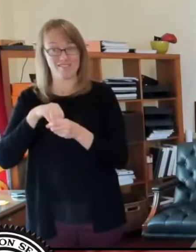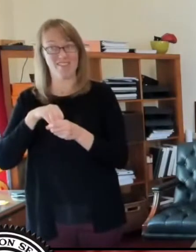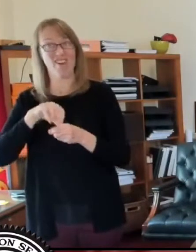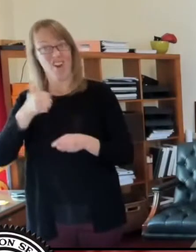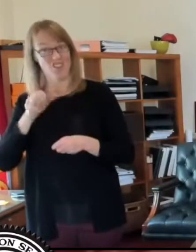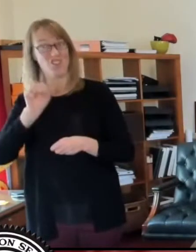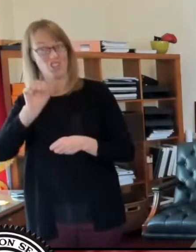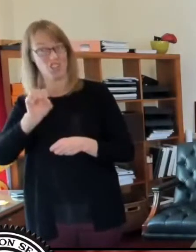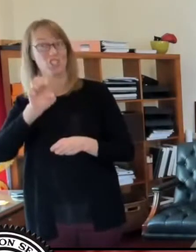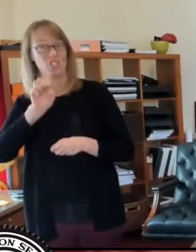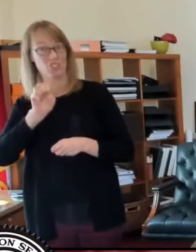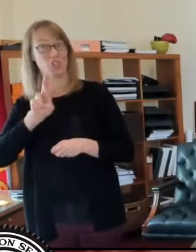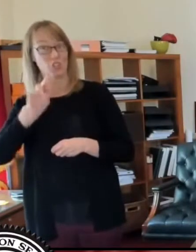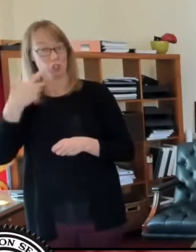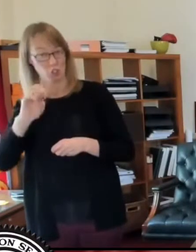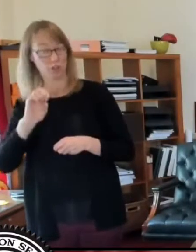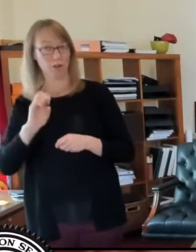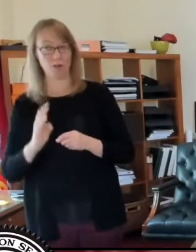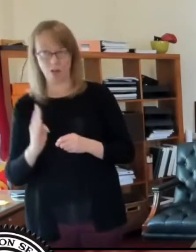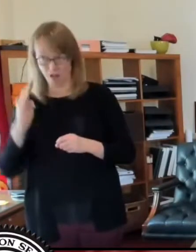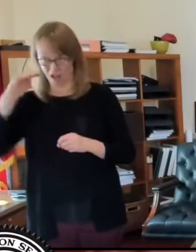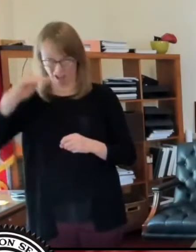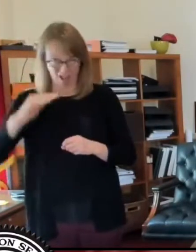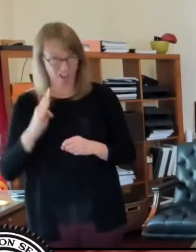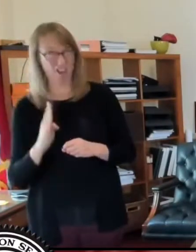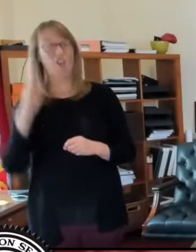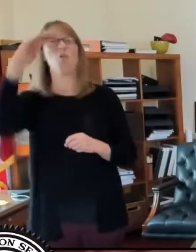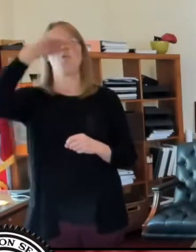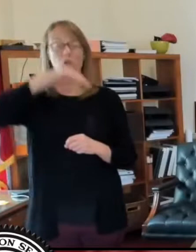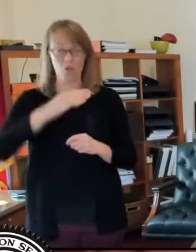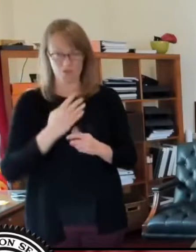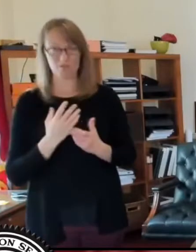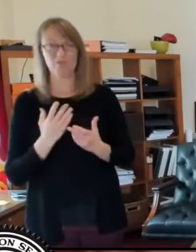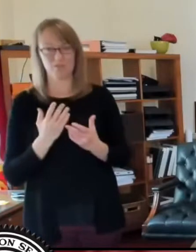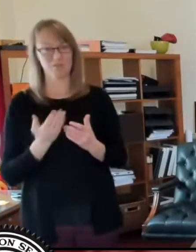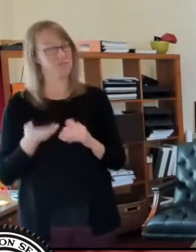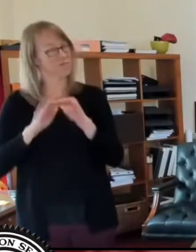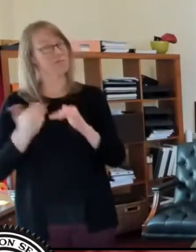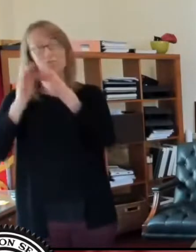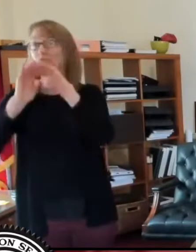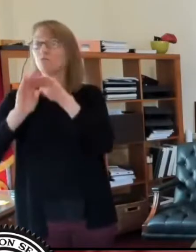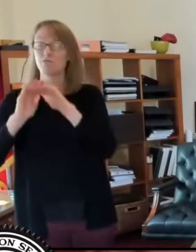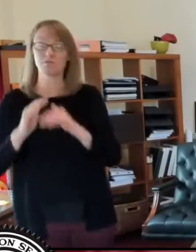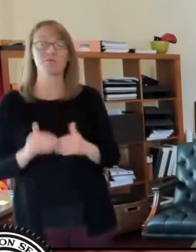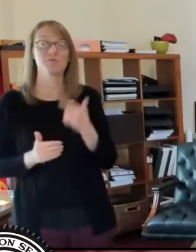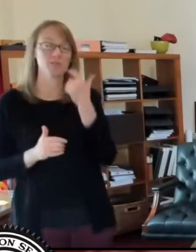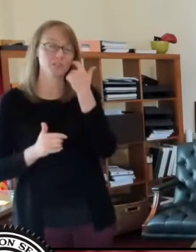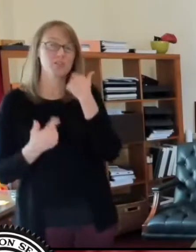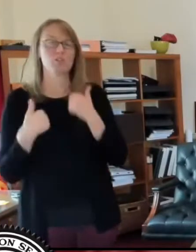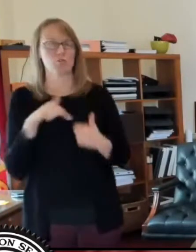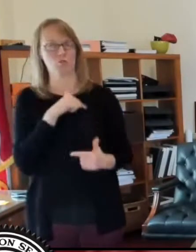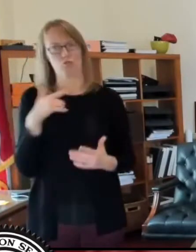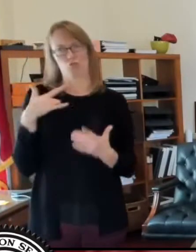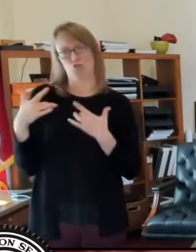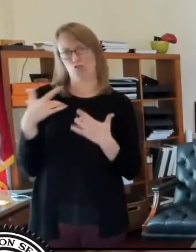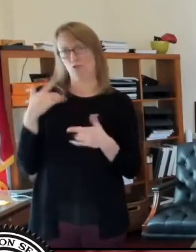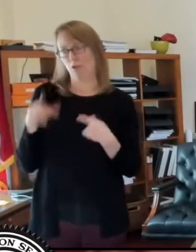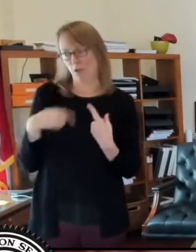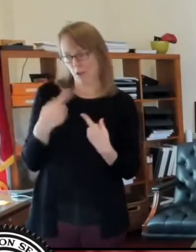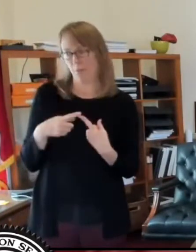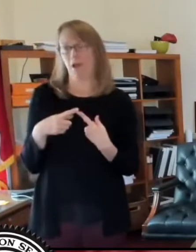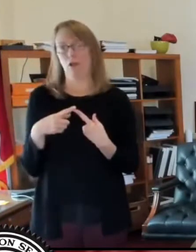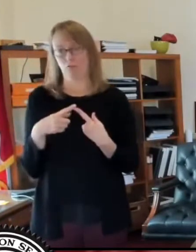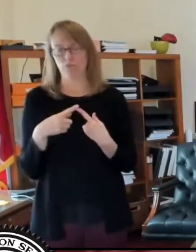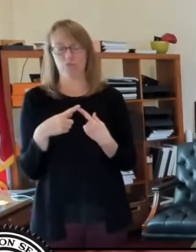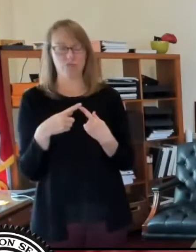traveling and the fun that people had over the Thanksgiving weekend. So we're also concerned about that. For any of you